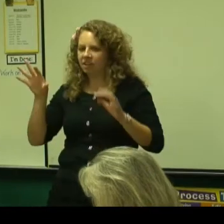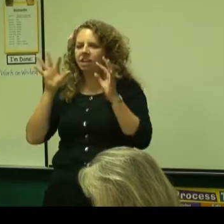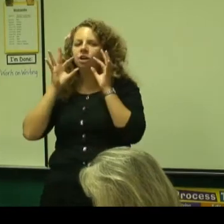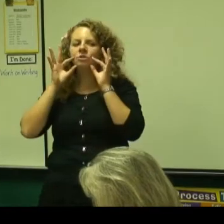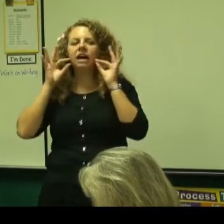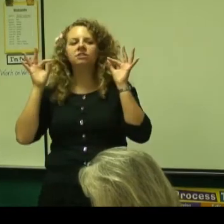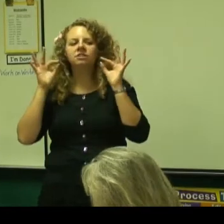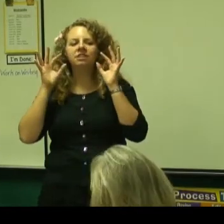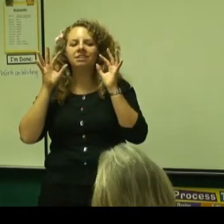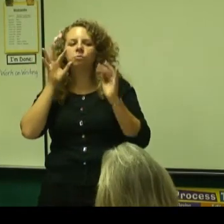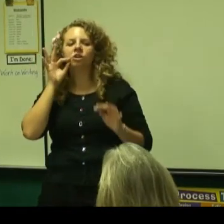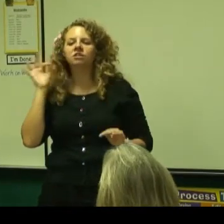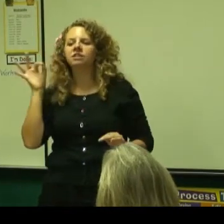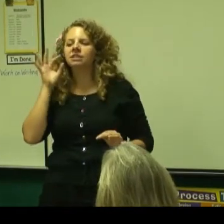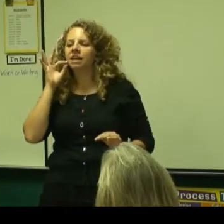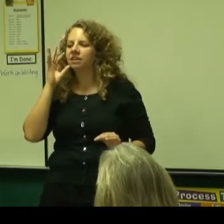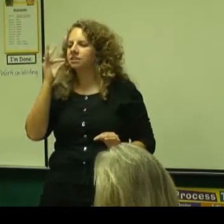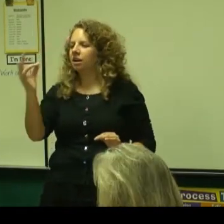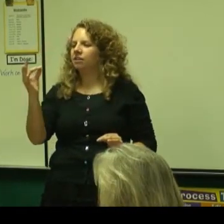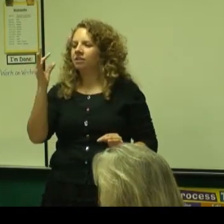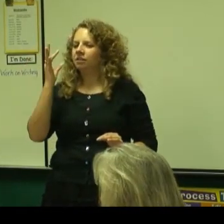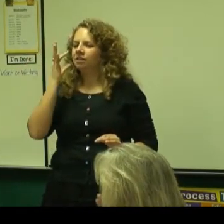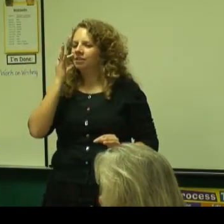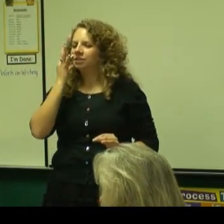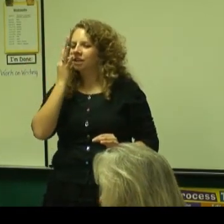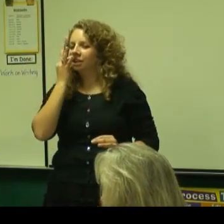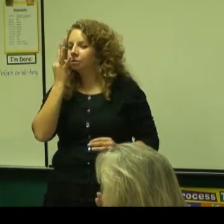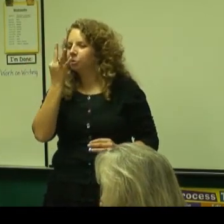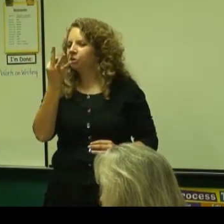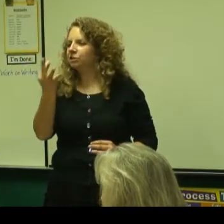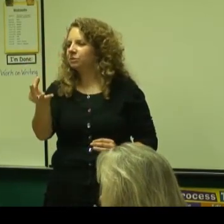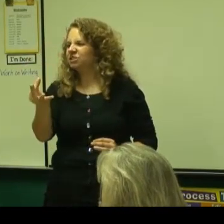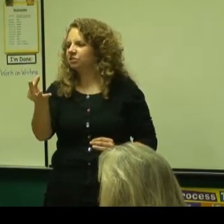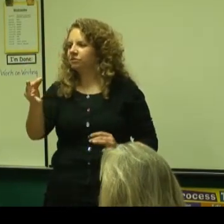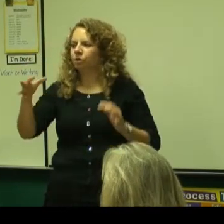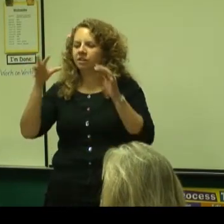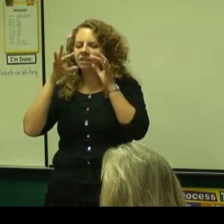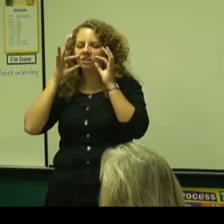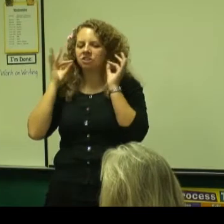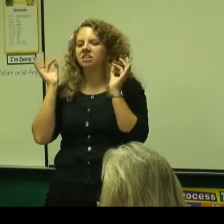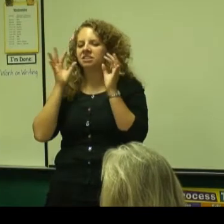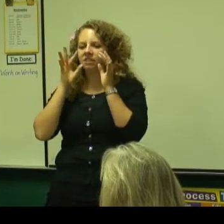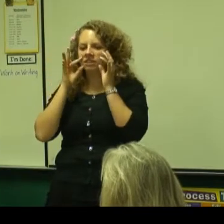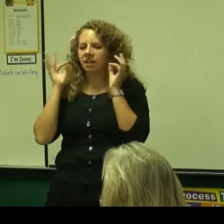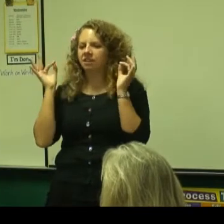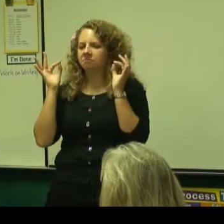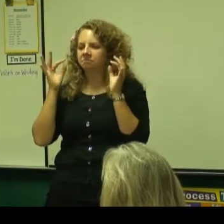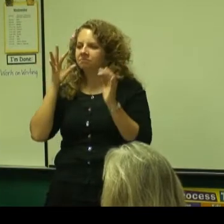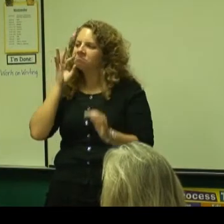And it goes out to, it's more to the side. It's not like you're pulling the whiskers forward. It's just like to the side.